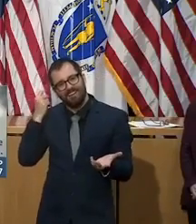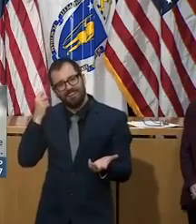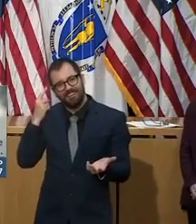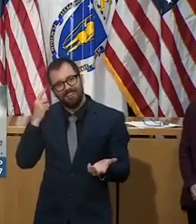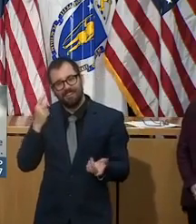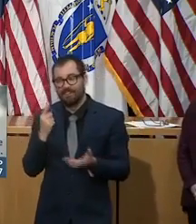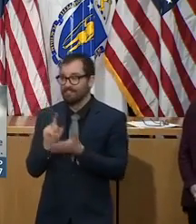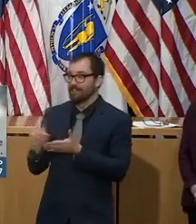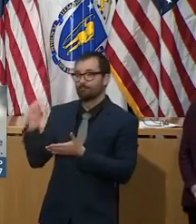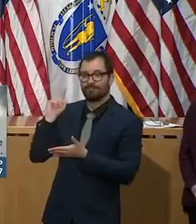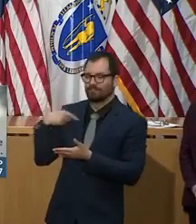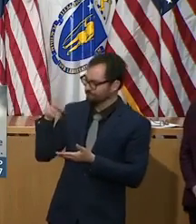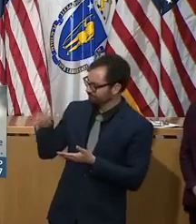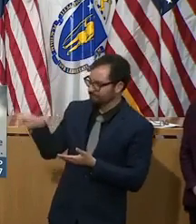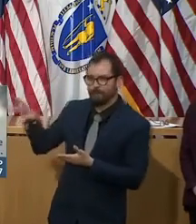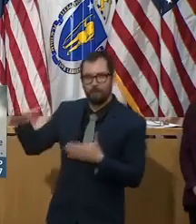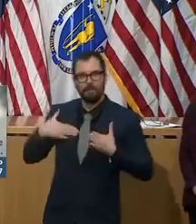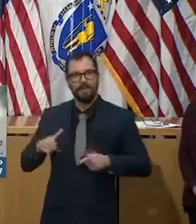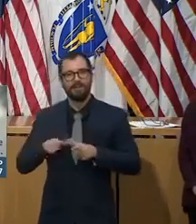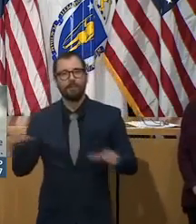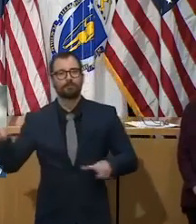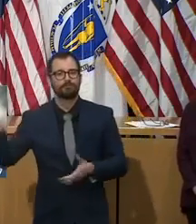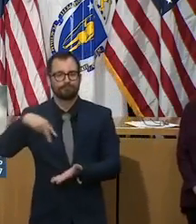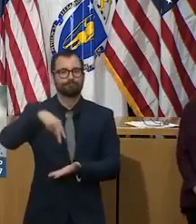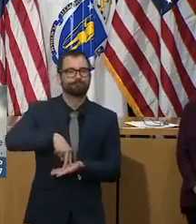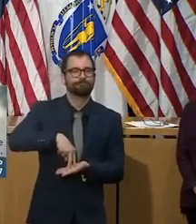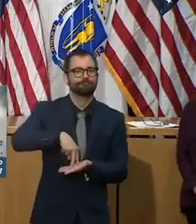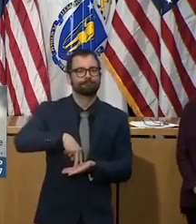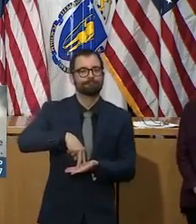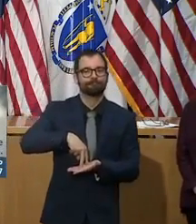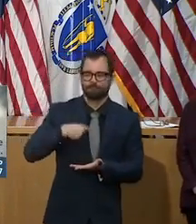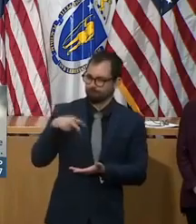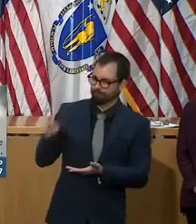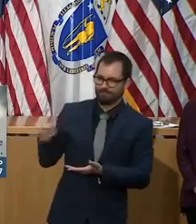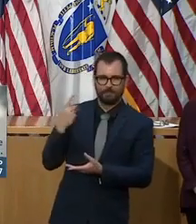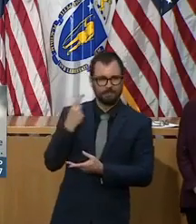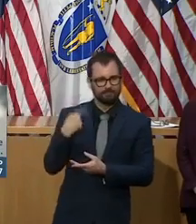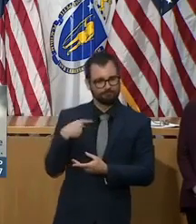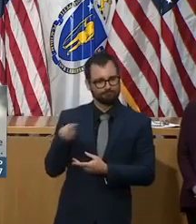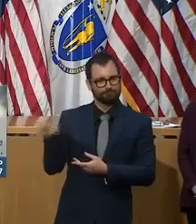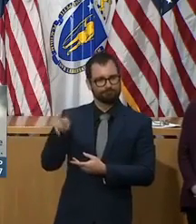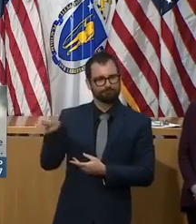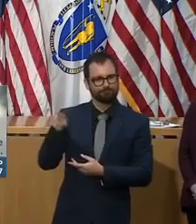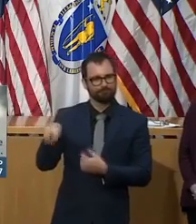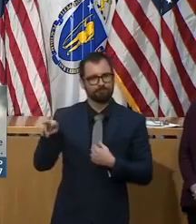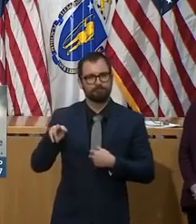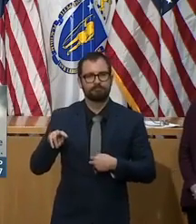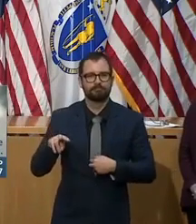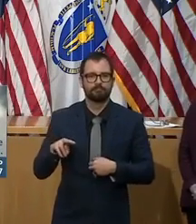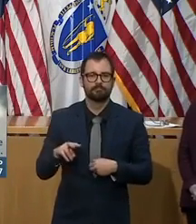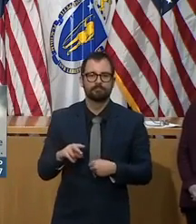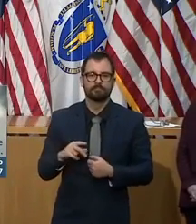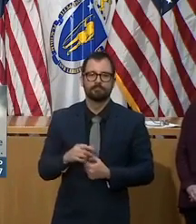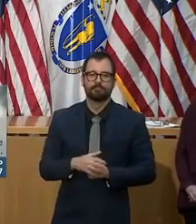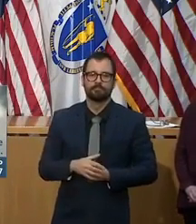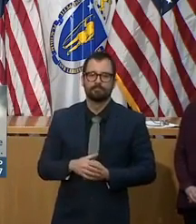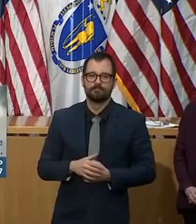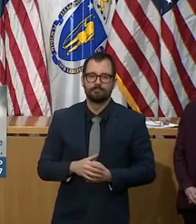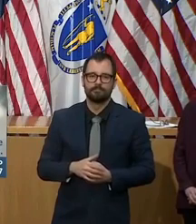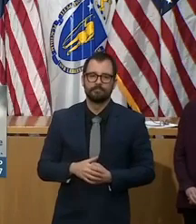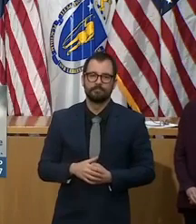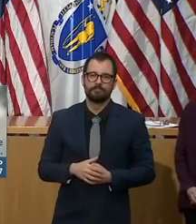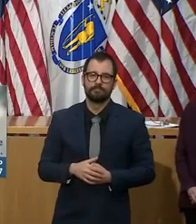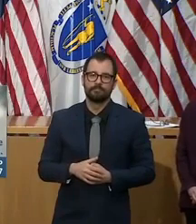What were you thinking? Because it was pretty obvious that we weren't going to just go like that all of a sudden, because we've sort of been going like